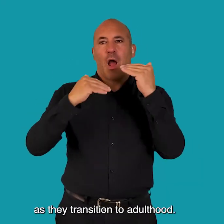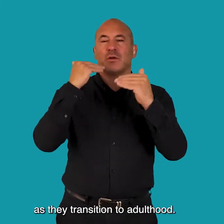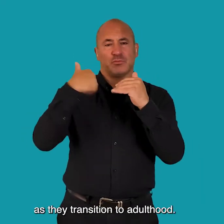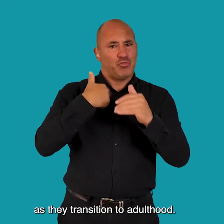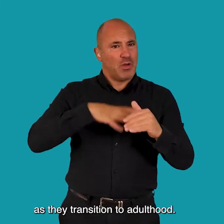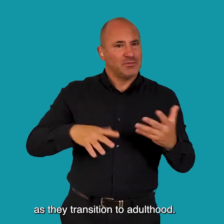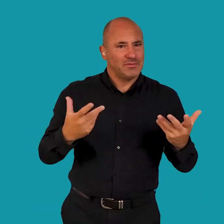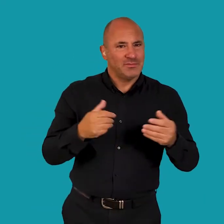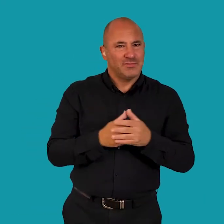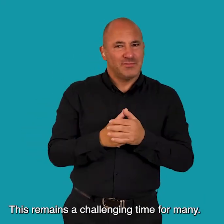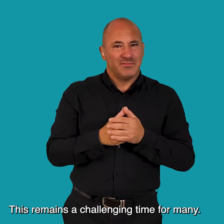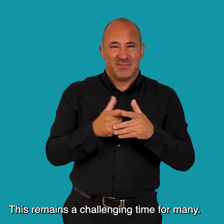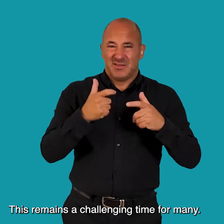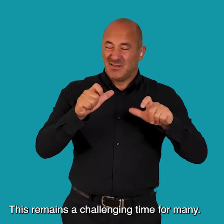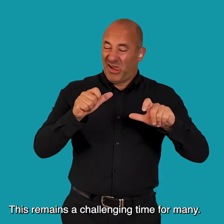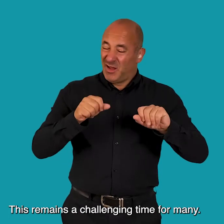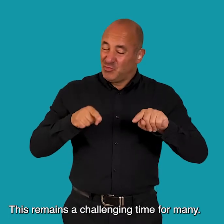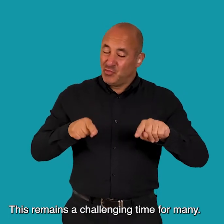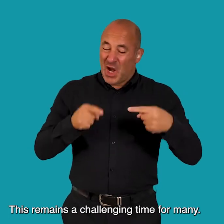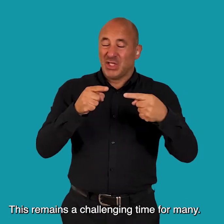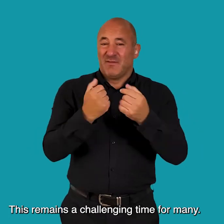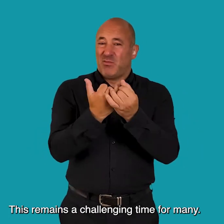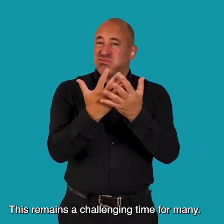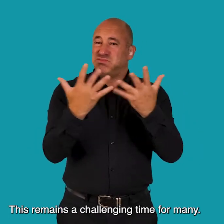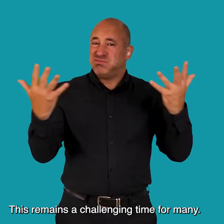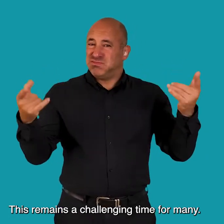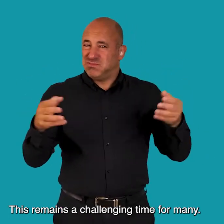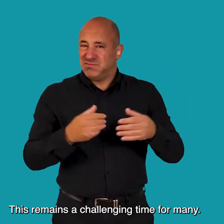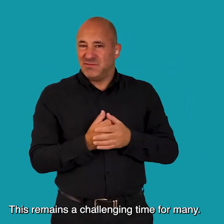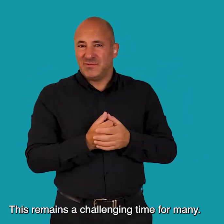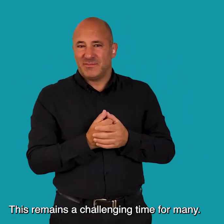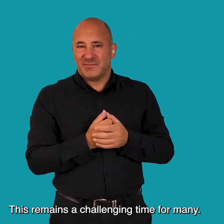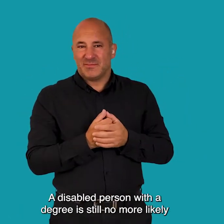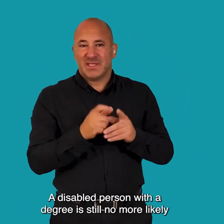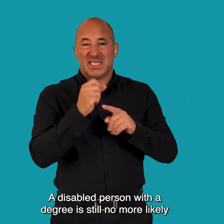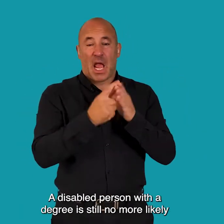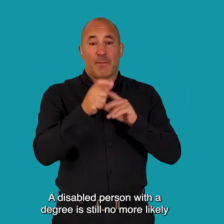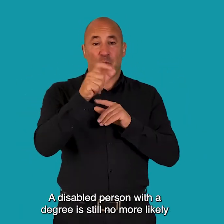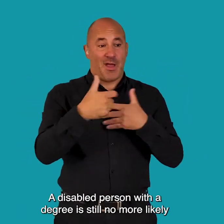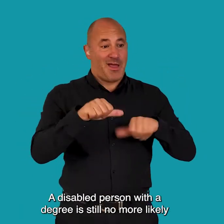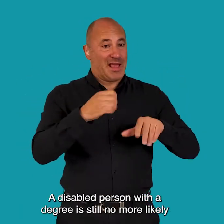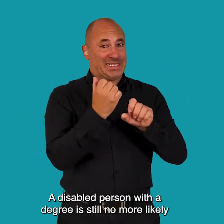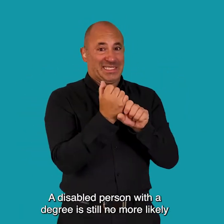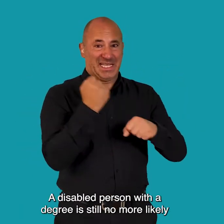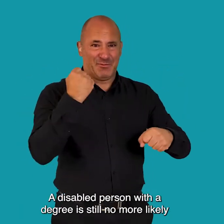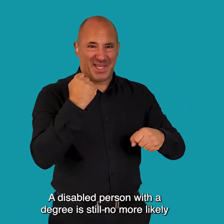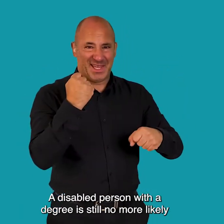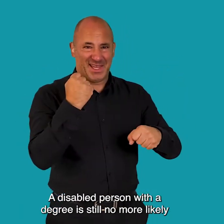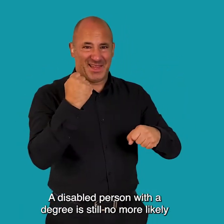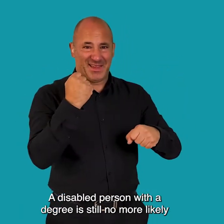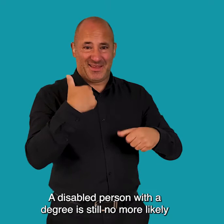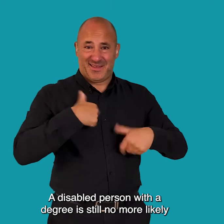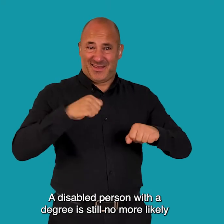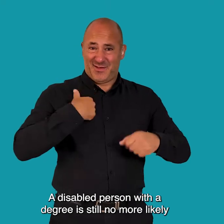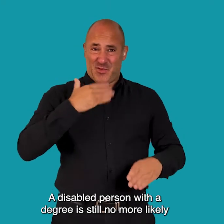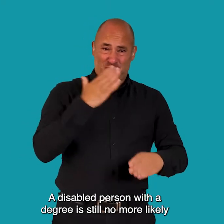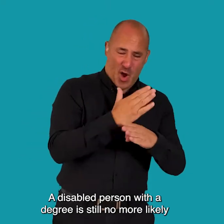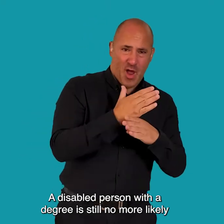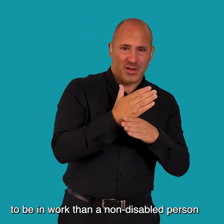adulthood. This remains a challenging time for many. A disabled person with a degree is still no more likely to be